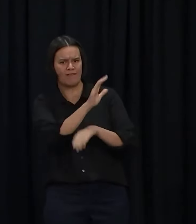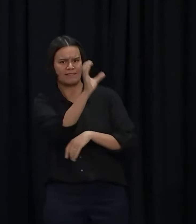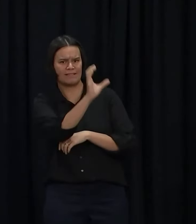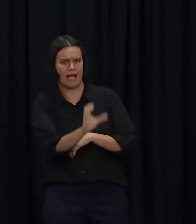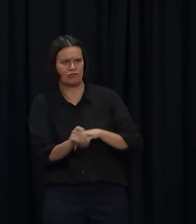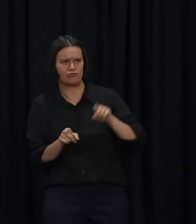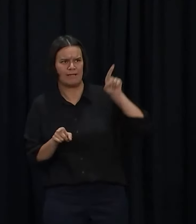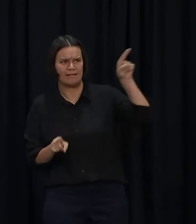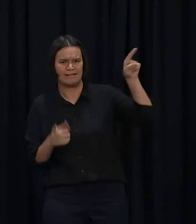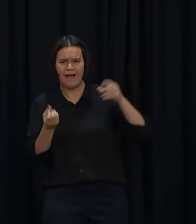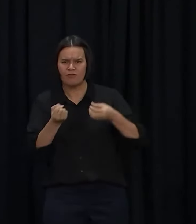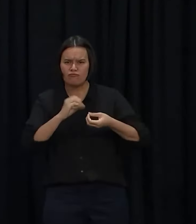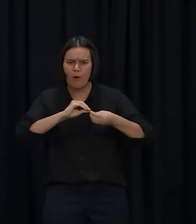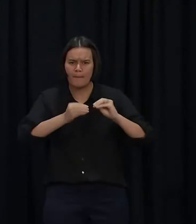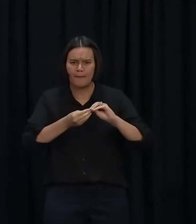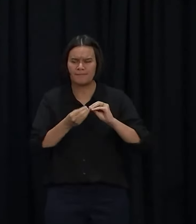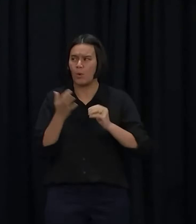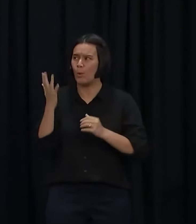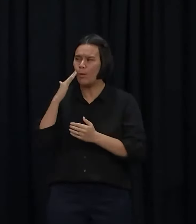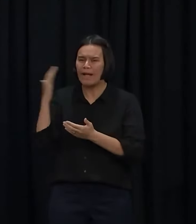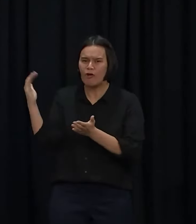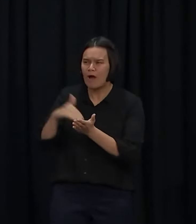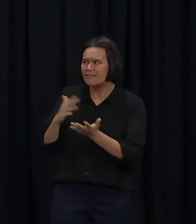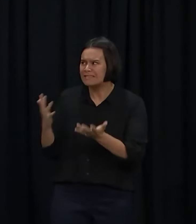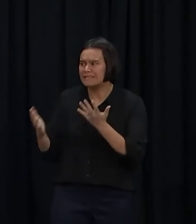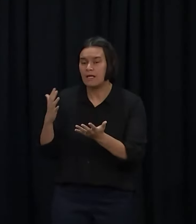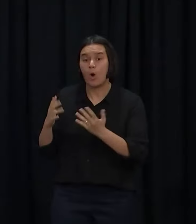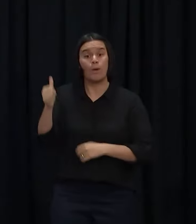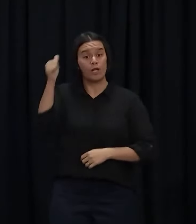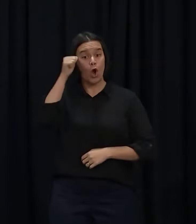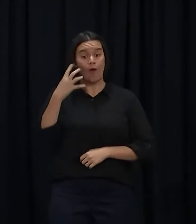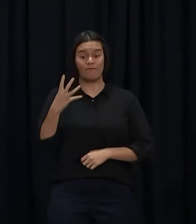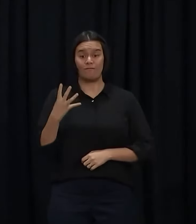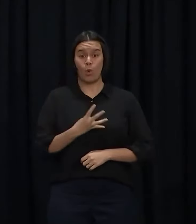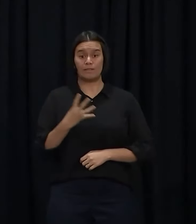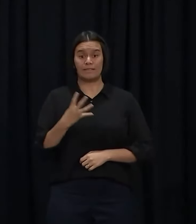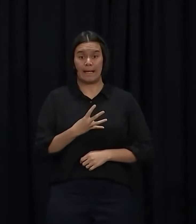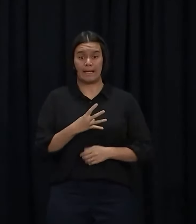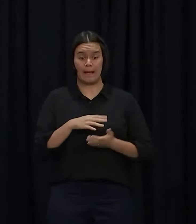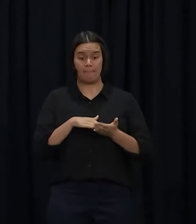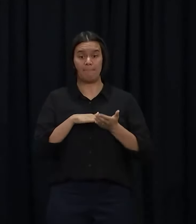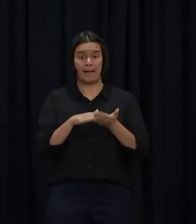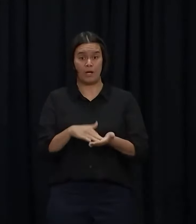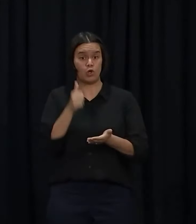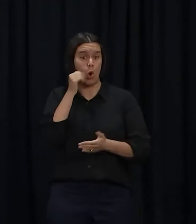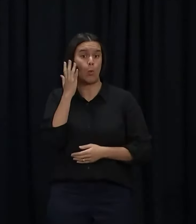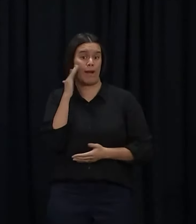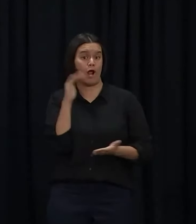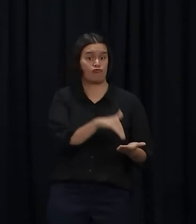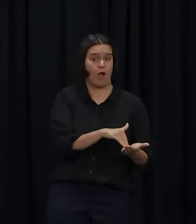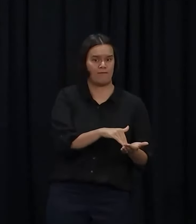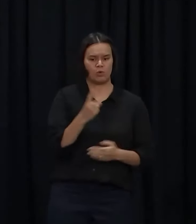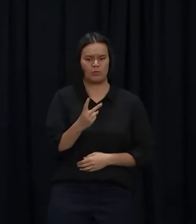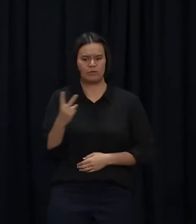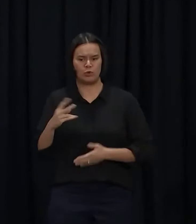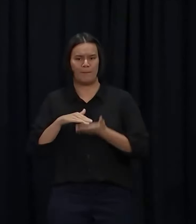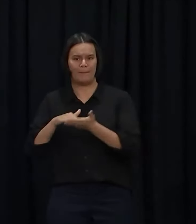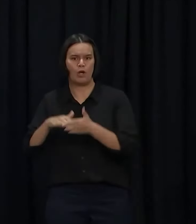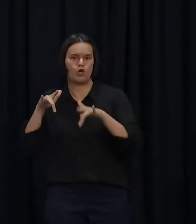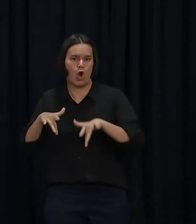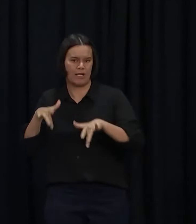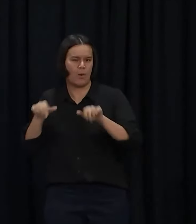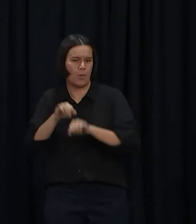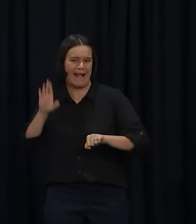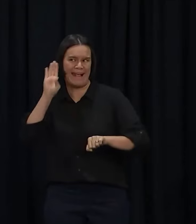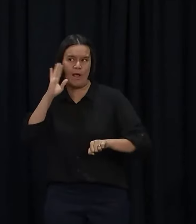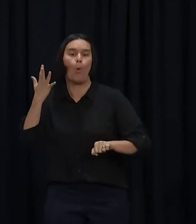5-week period we have had confirmation of 40 million on order and await those schedules. Are we